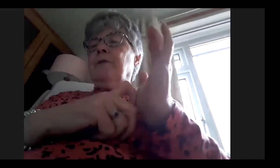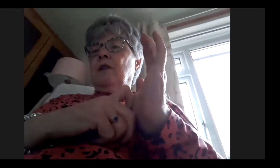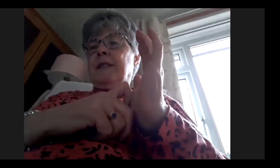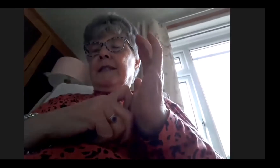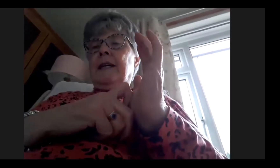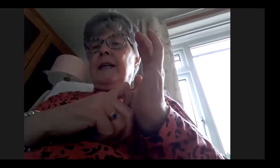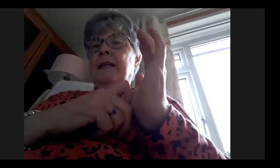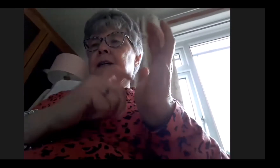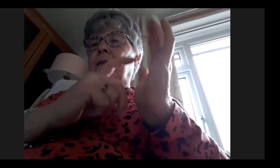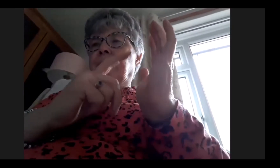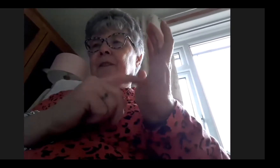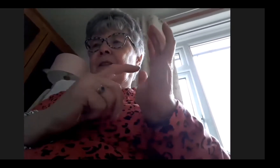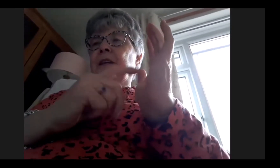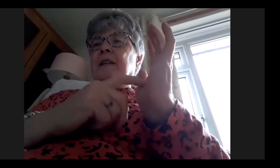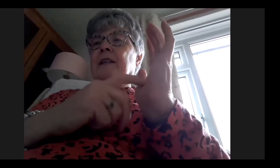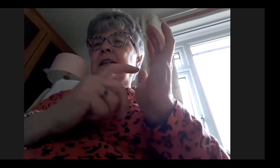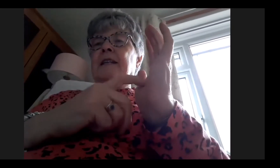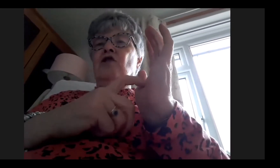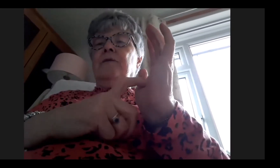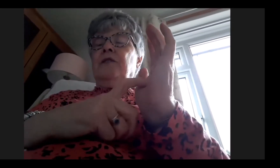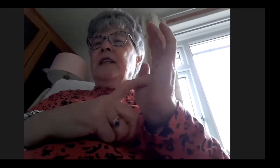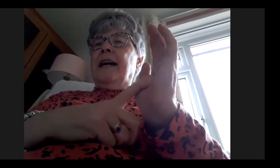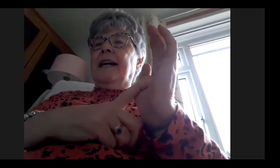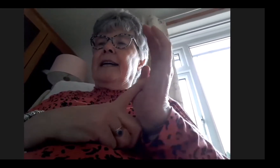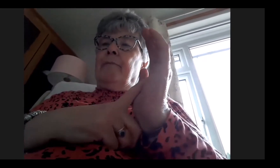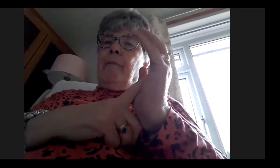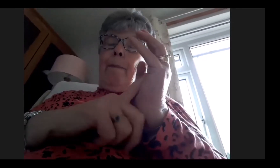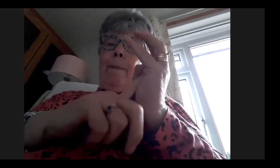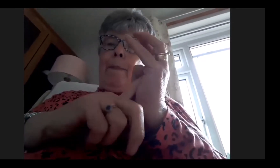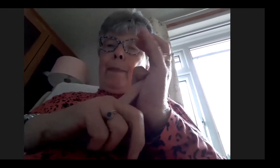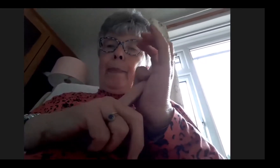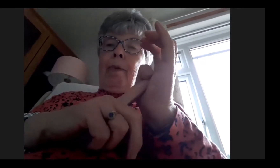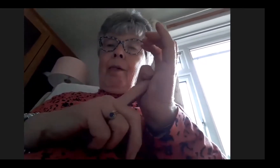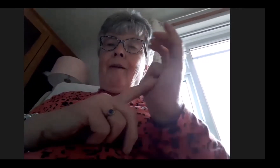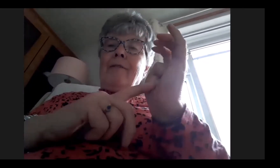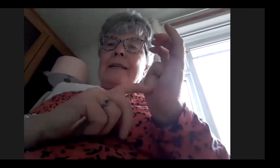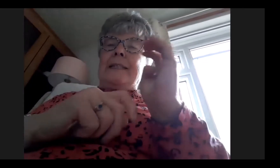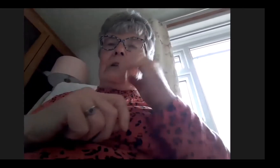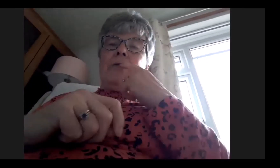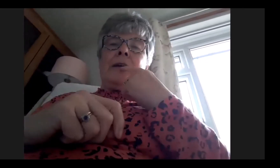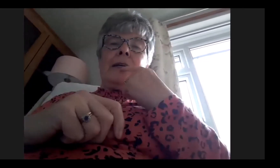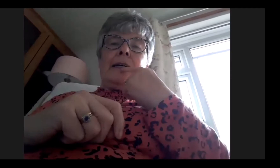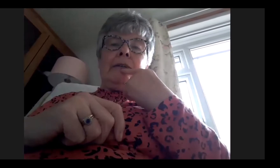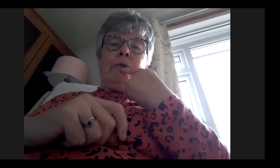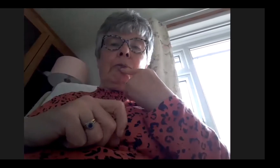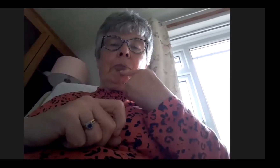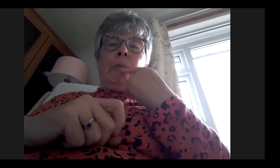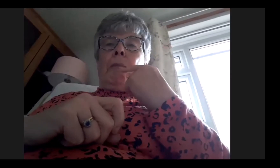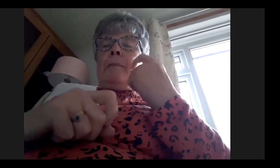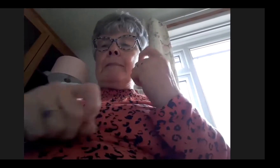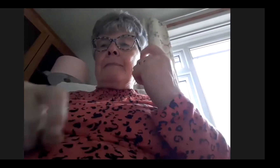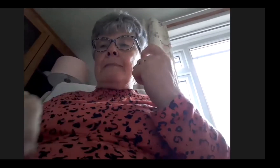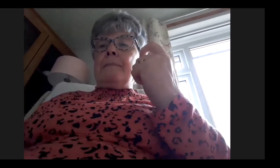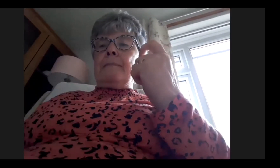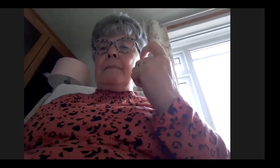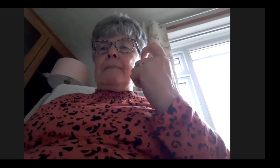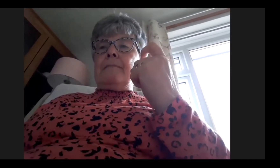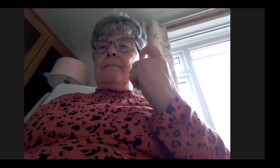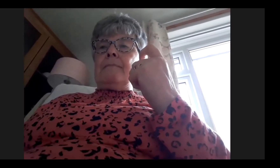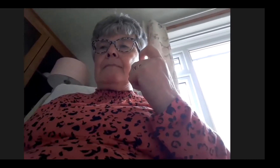person, the initial of your name. Right. Okay. You won't believe how helpful this is going to be